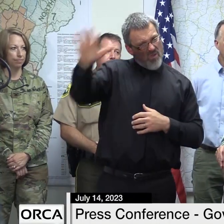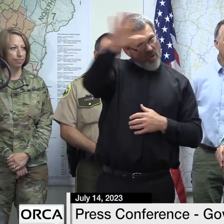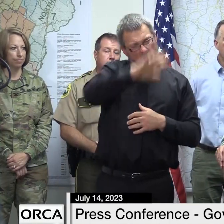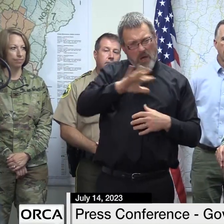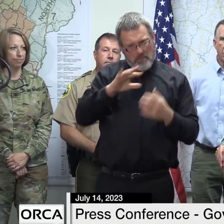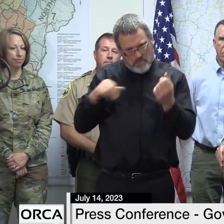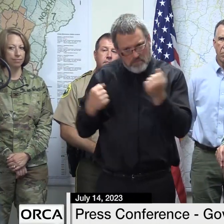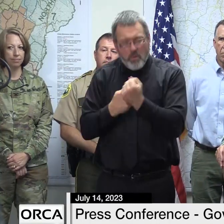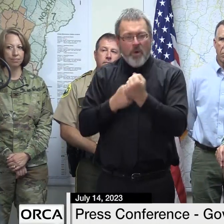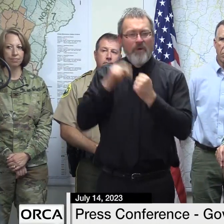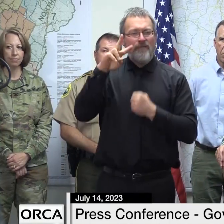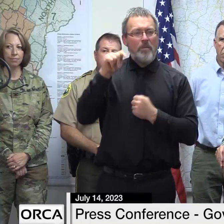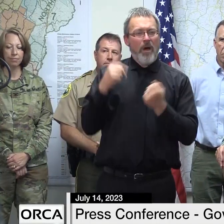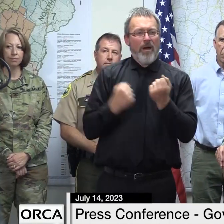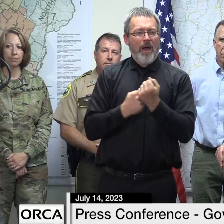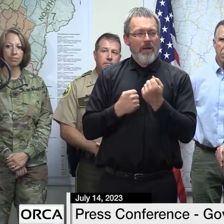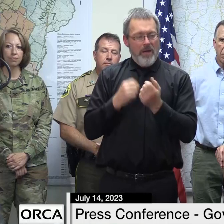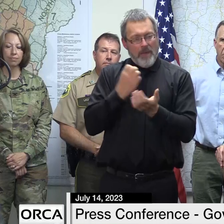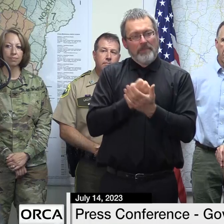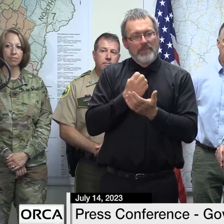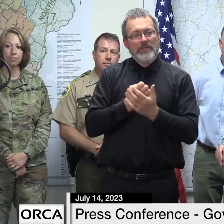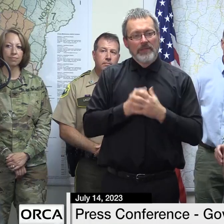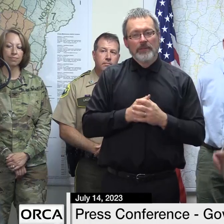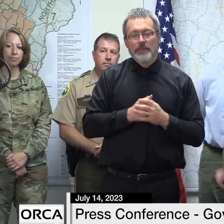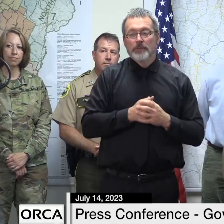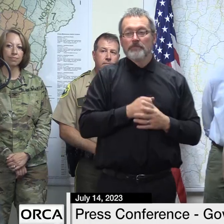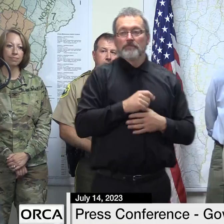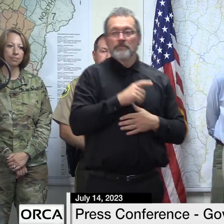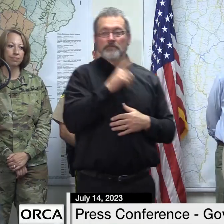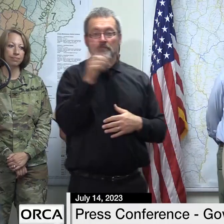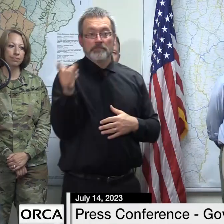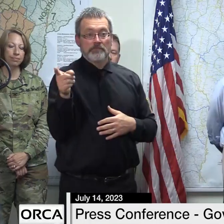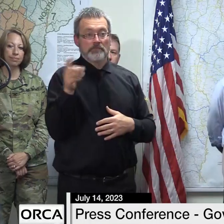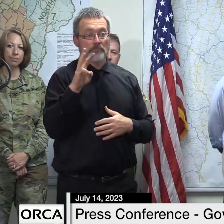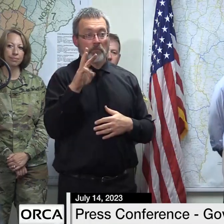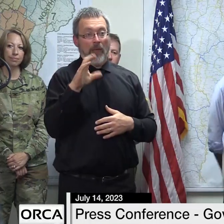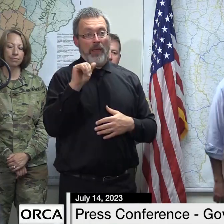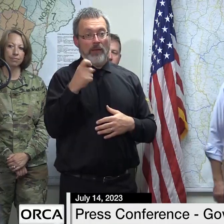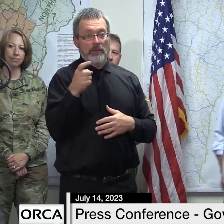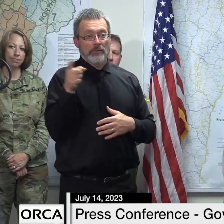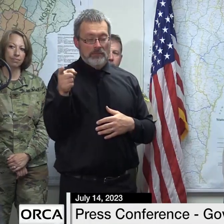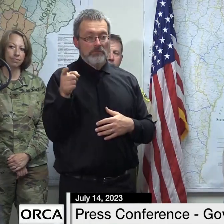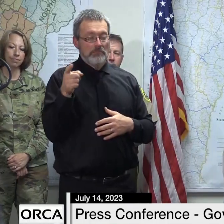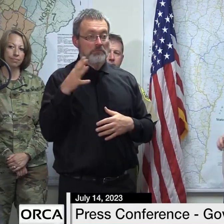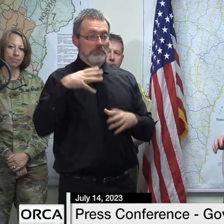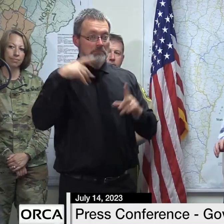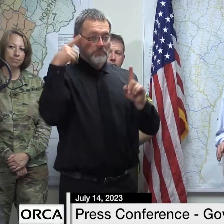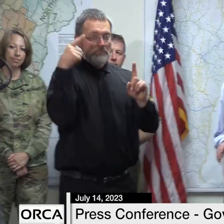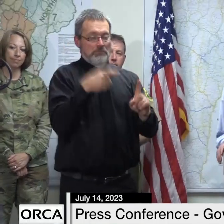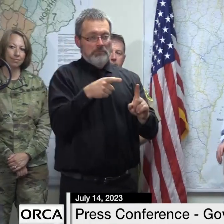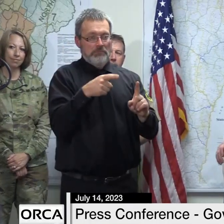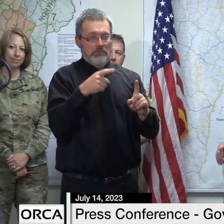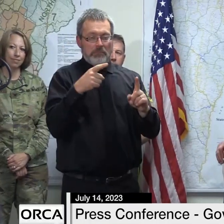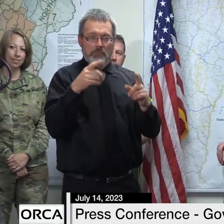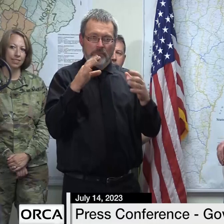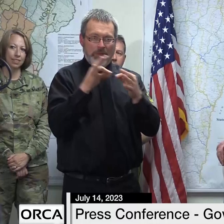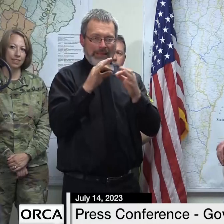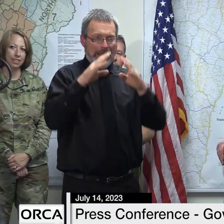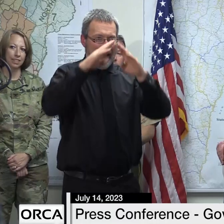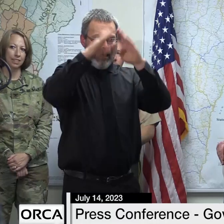for maybe one or two more. I just had a question about housing. Governor, as you know, there's a pretty significant chunk of our housing that's